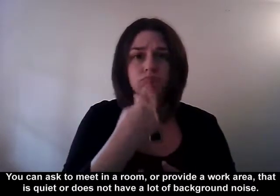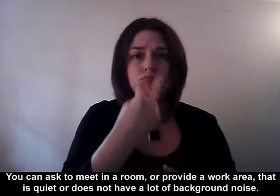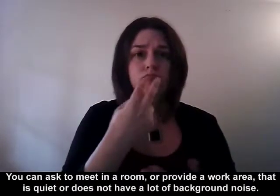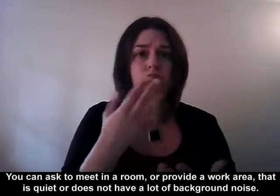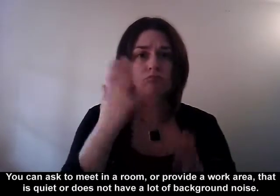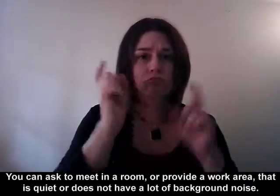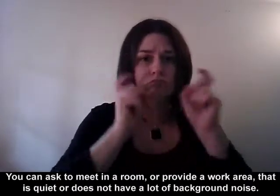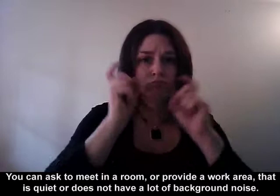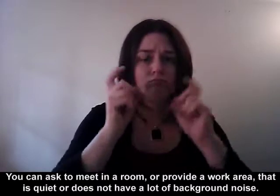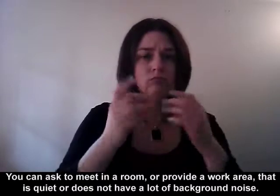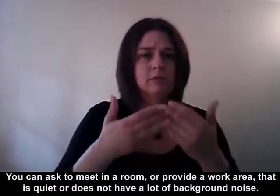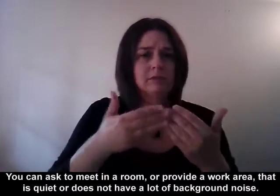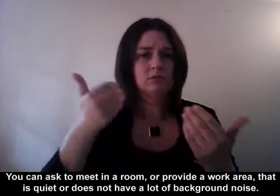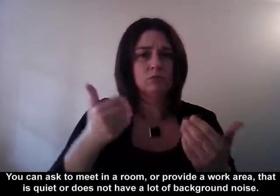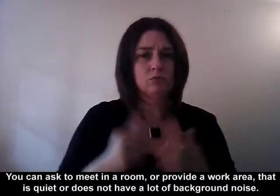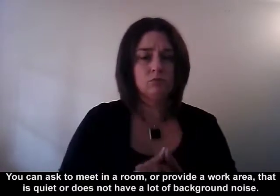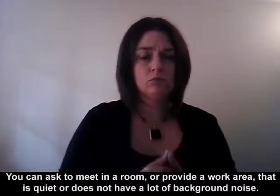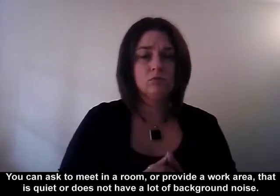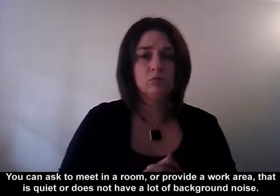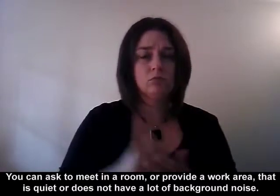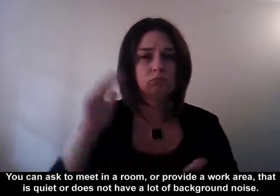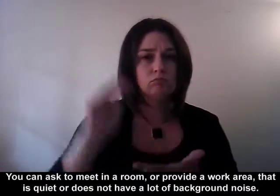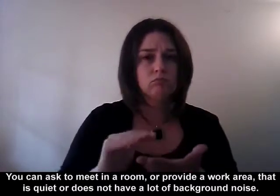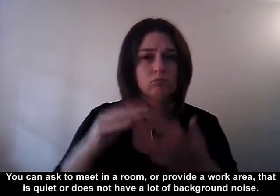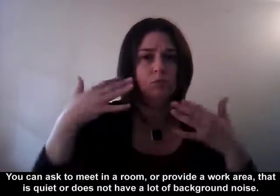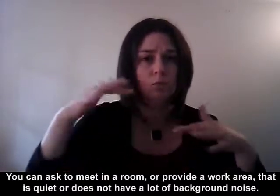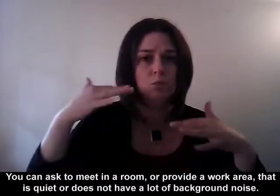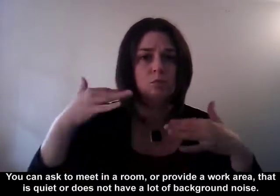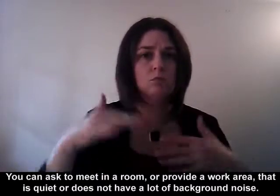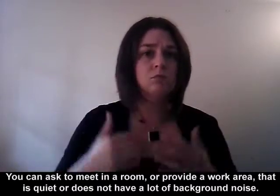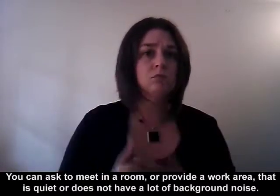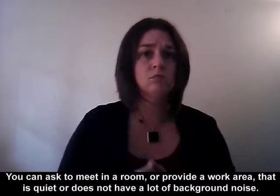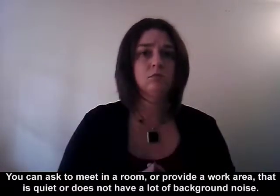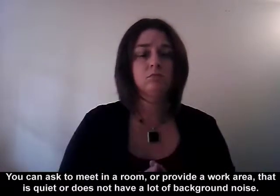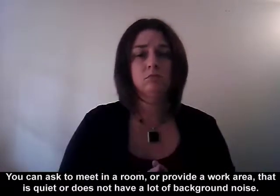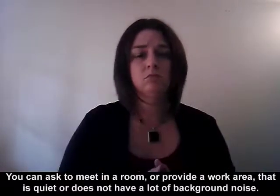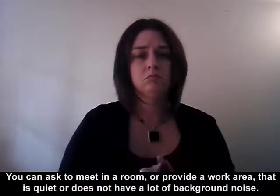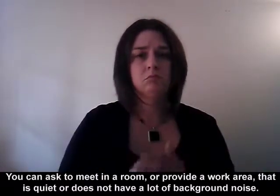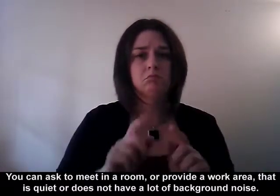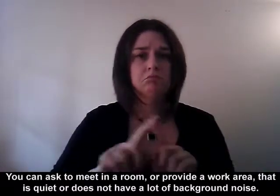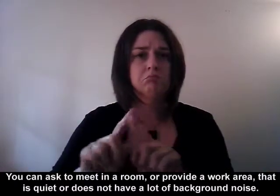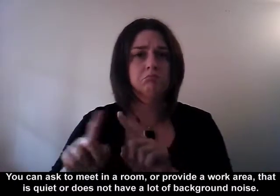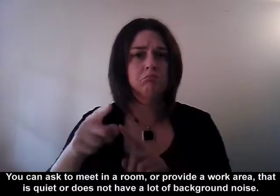You can ask to meet in a room or provide a work area that is quiet or does not have a lot of background noise.